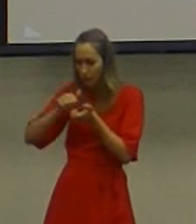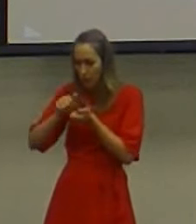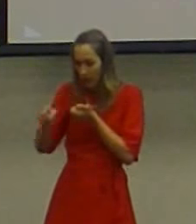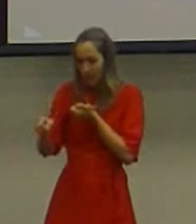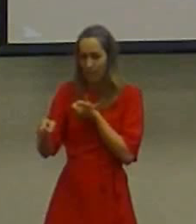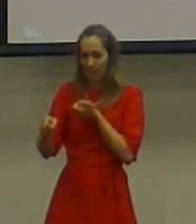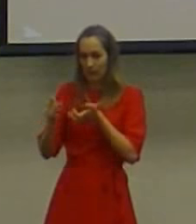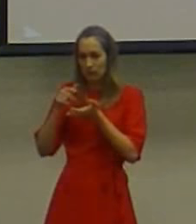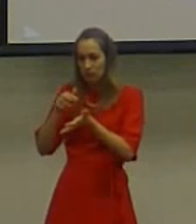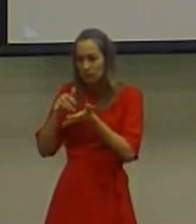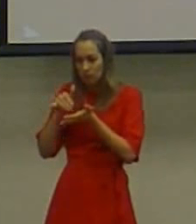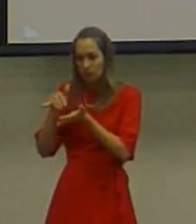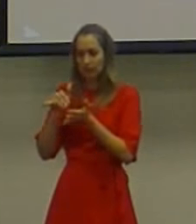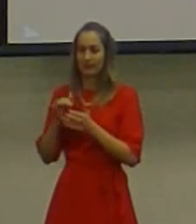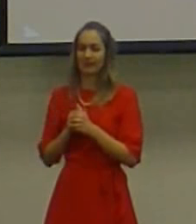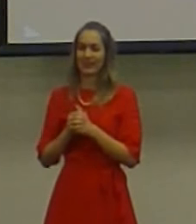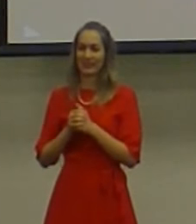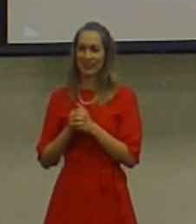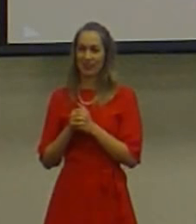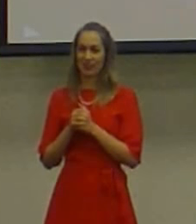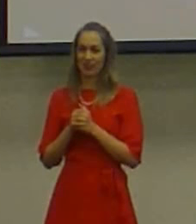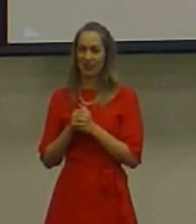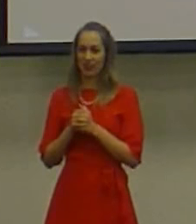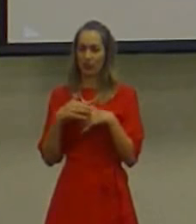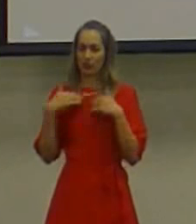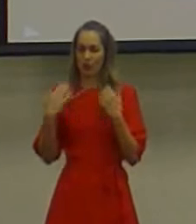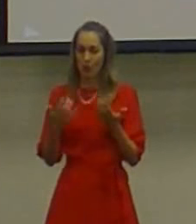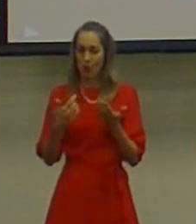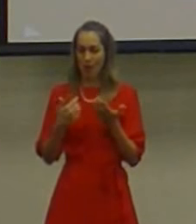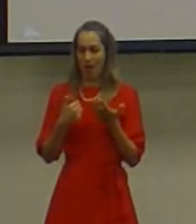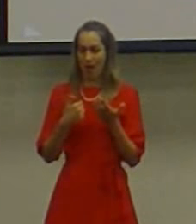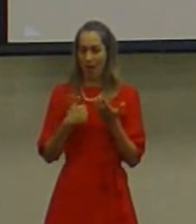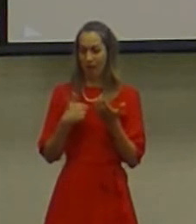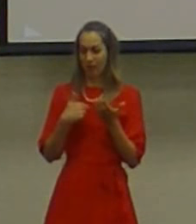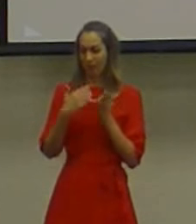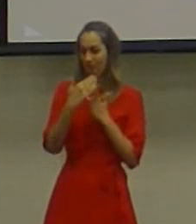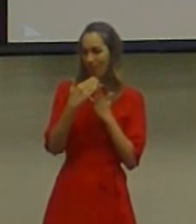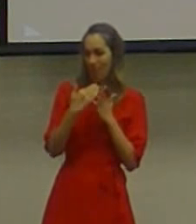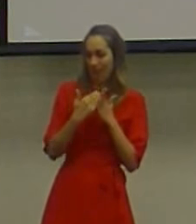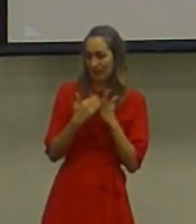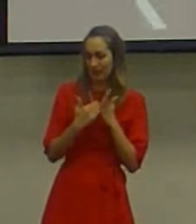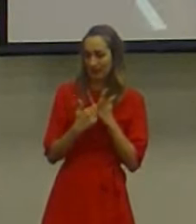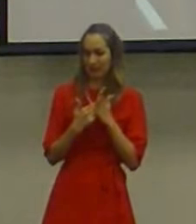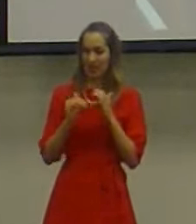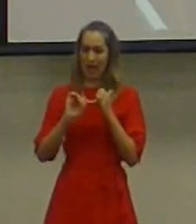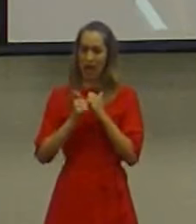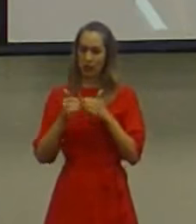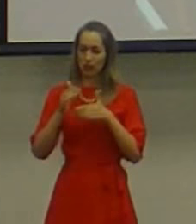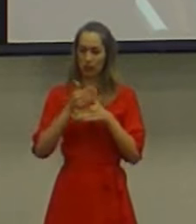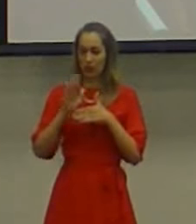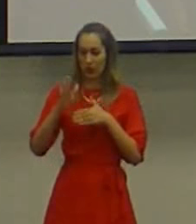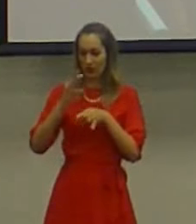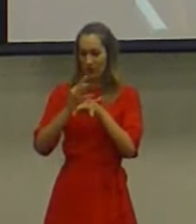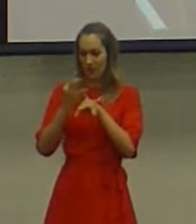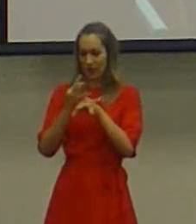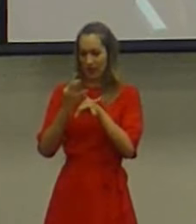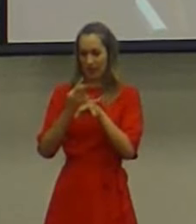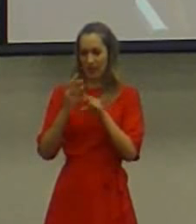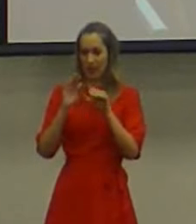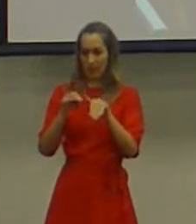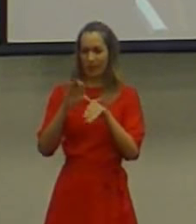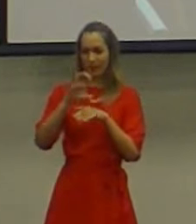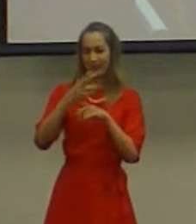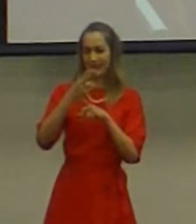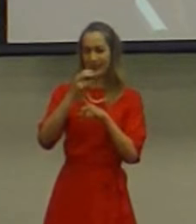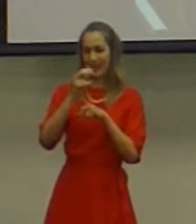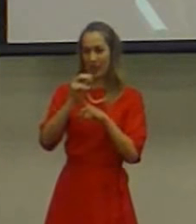students during the trip as well. And so I was doing a little lesson here in the afternoons, how to share your faith, putting a chain reference in your Bible. And this young